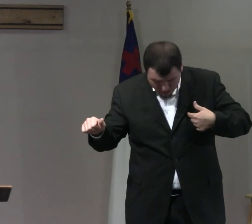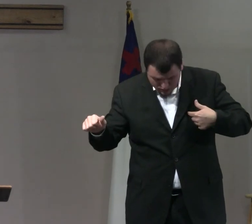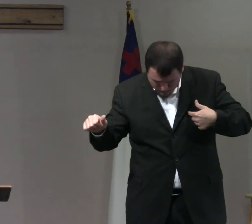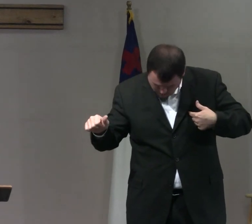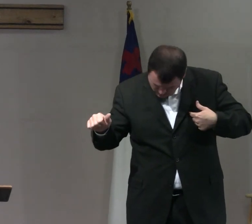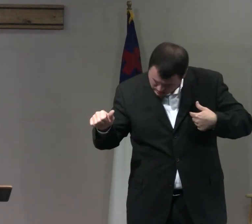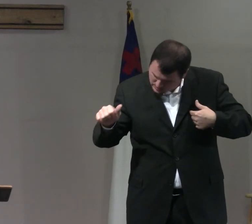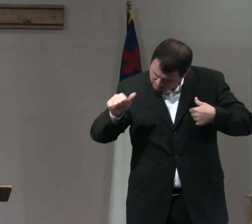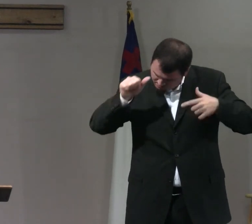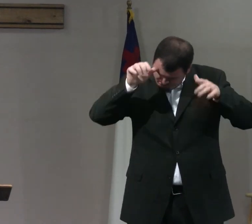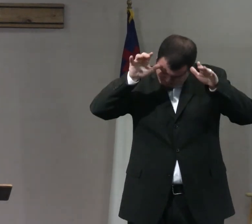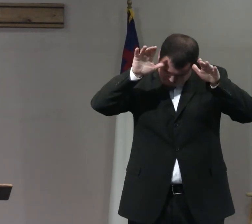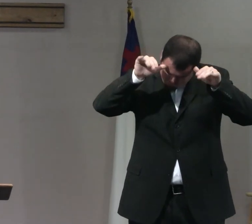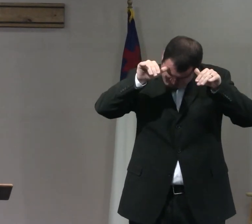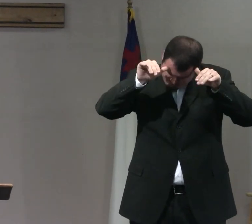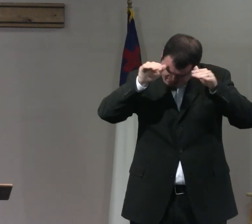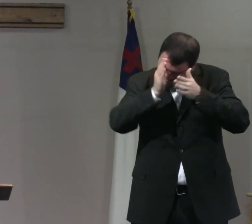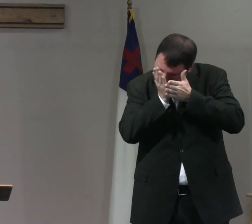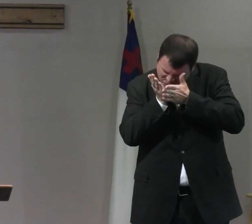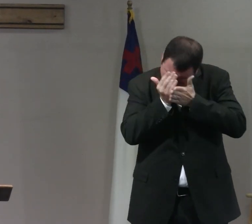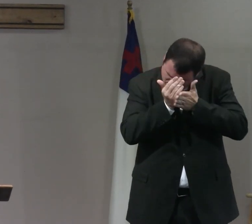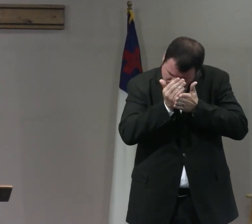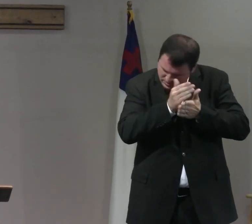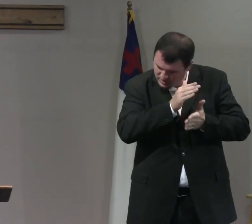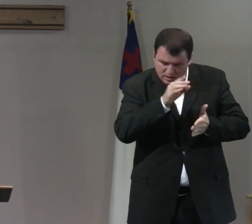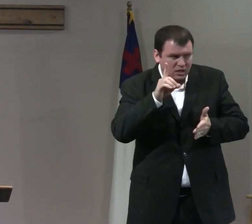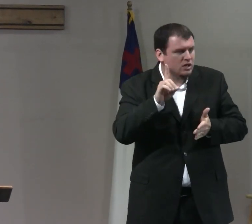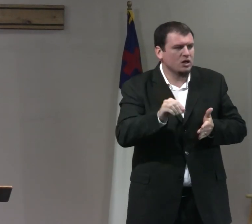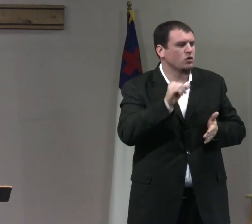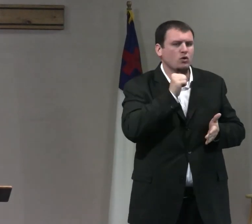that, you know, that could happen to me.